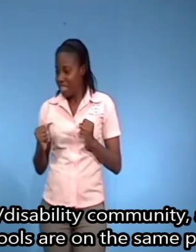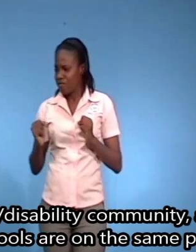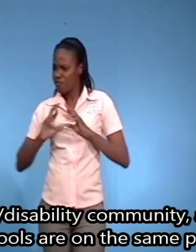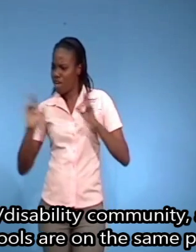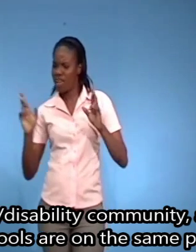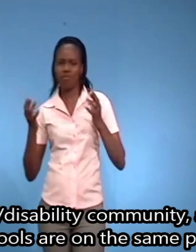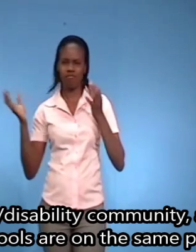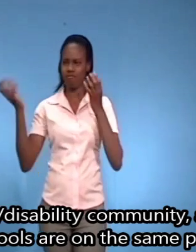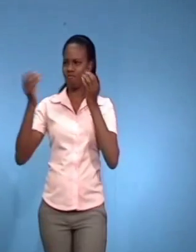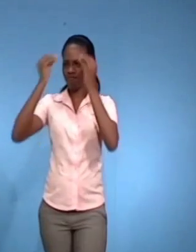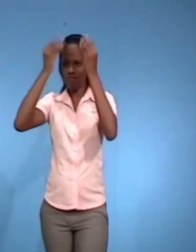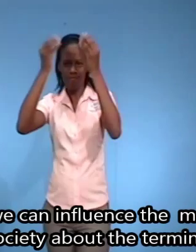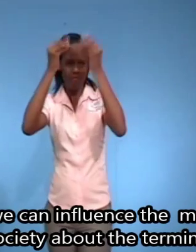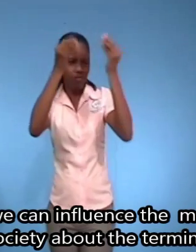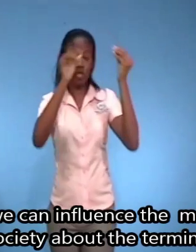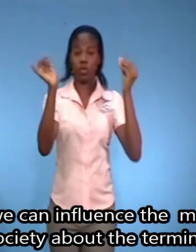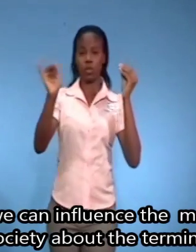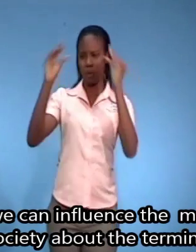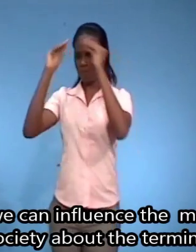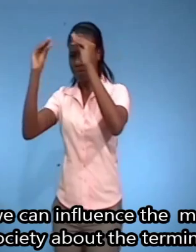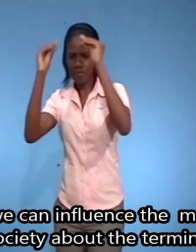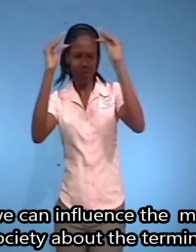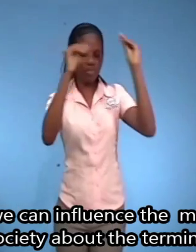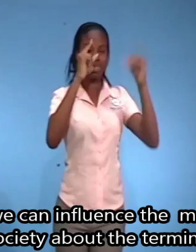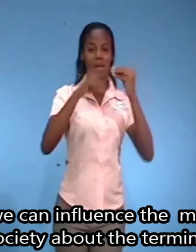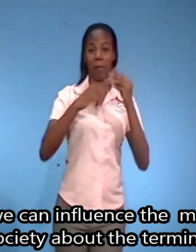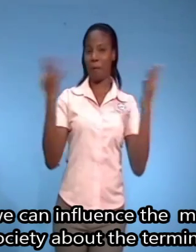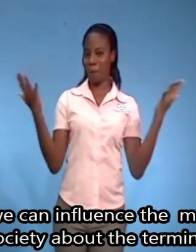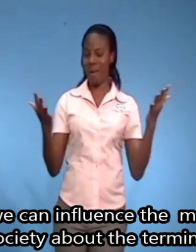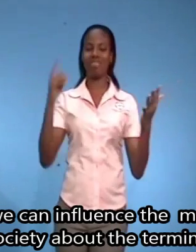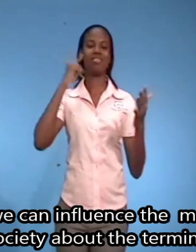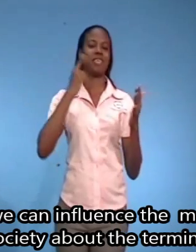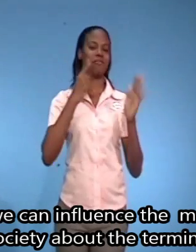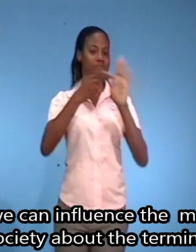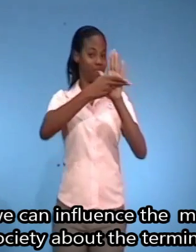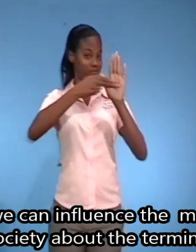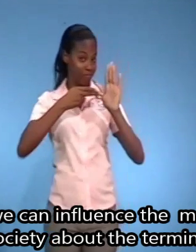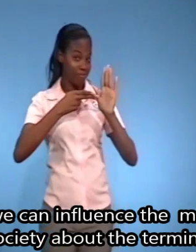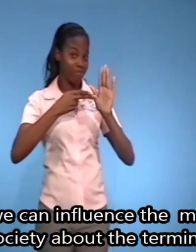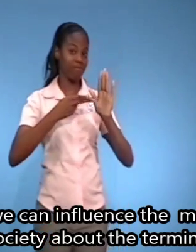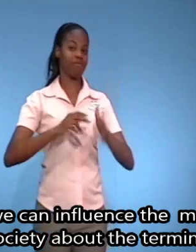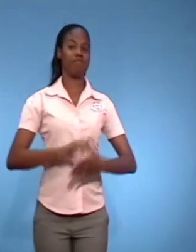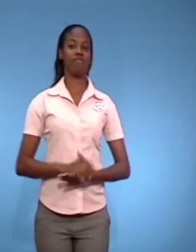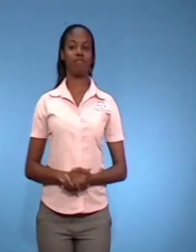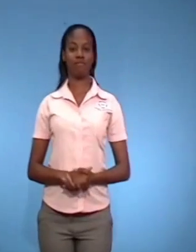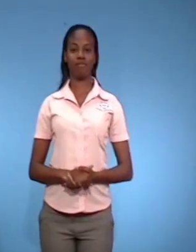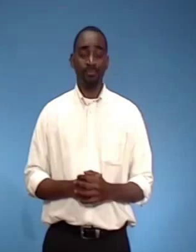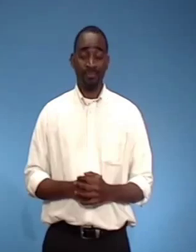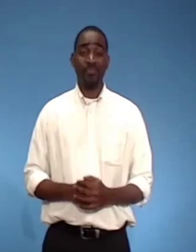page, before we can influence the media and the wider society about these terminologies.